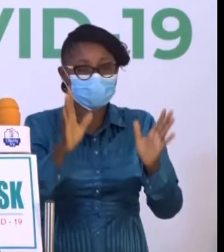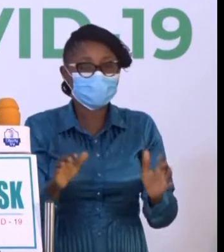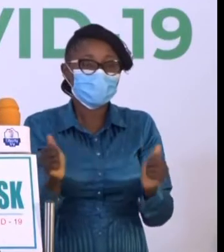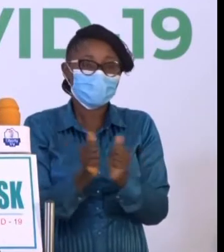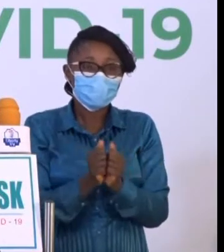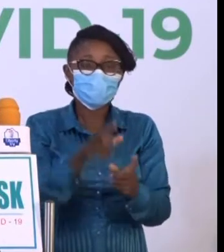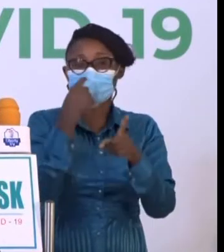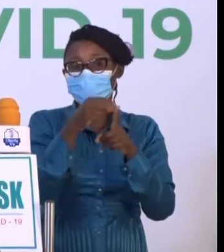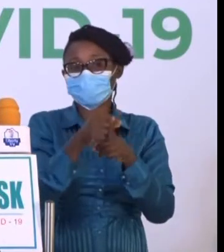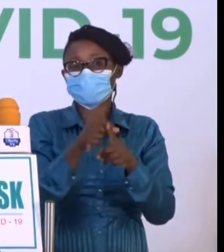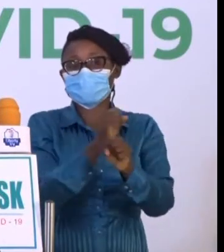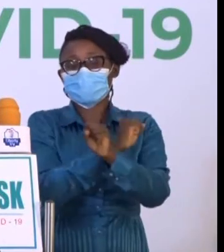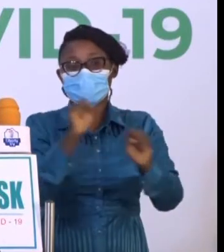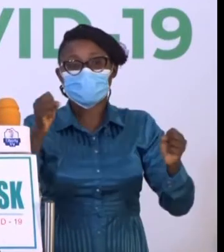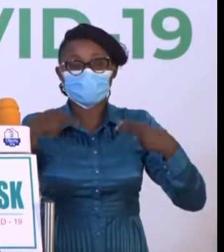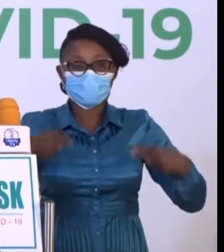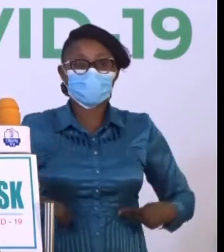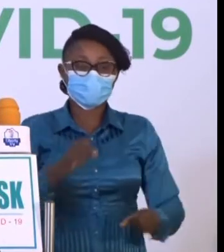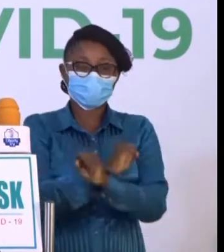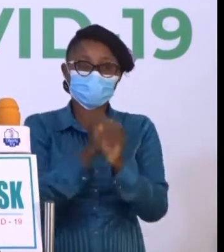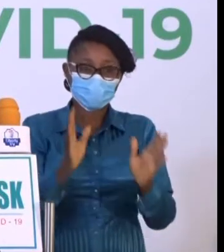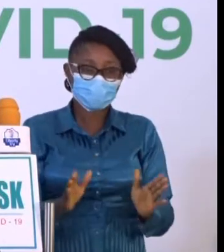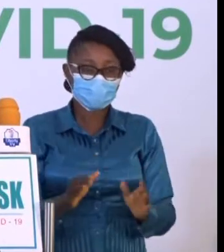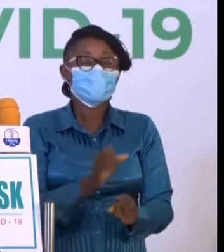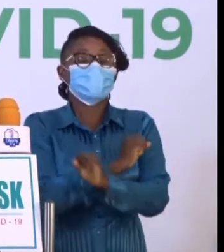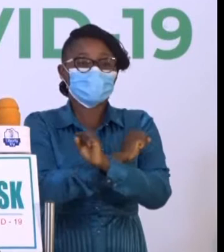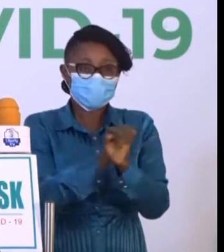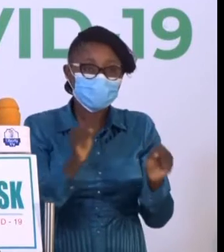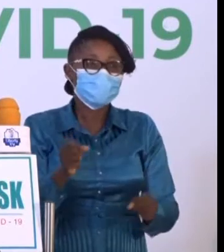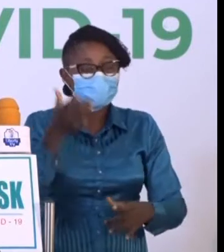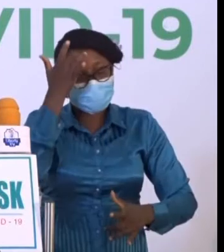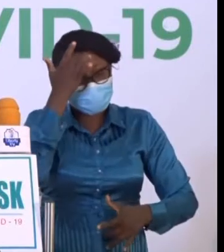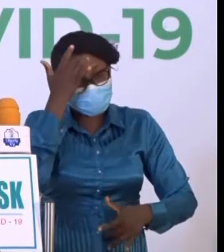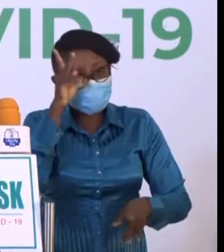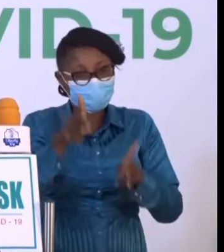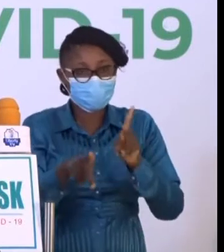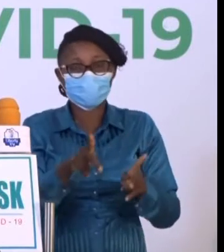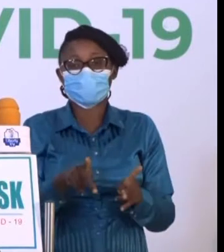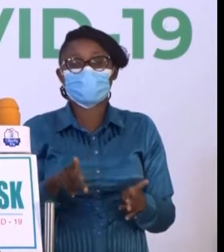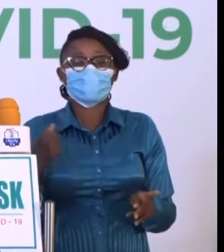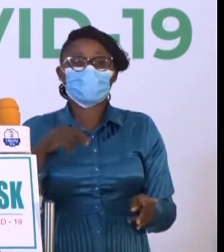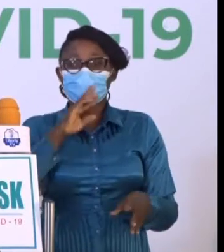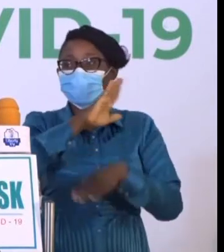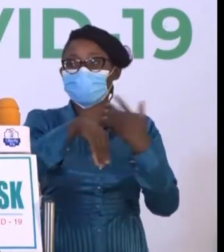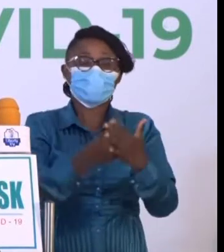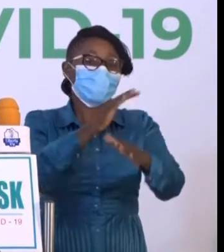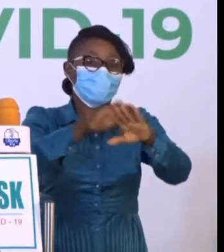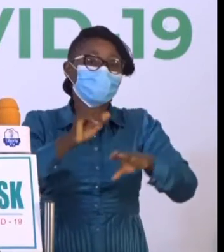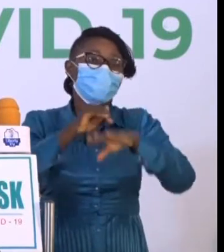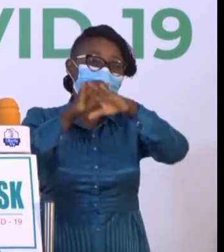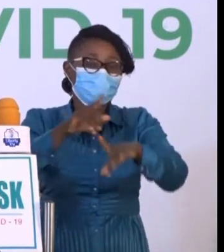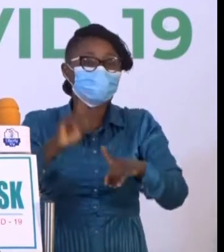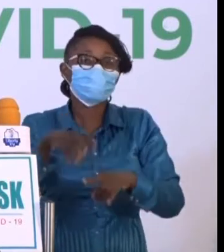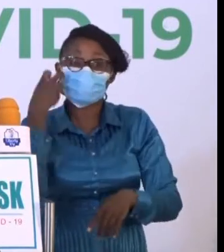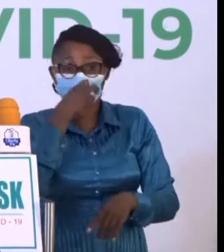Osage Ehanire, said this in Abuja at the 66th Joint National Briefing of the Presidential Task Force on COVID-19. The